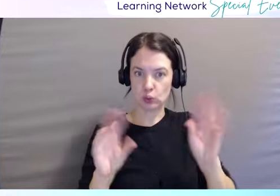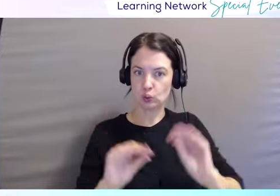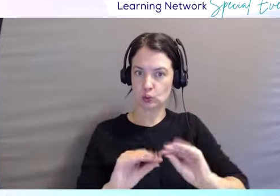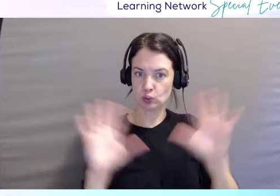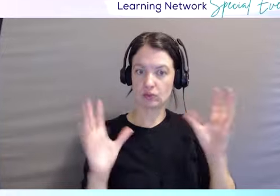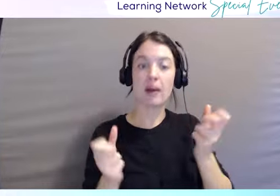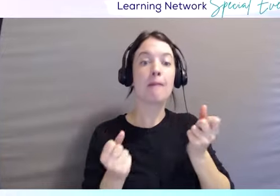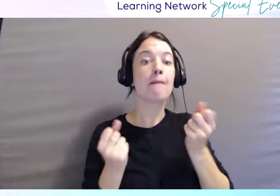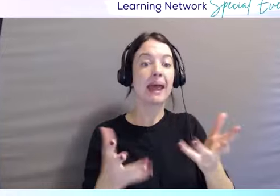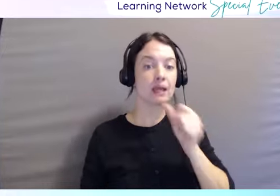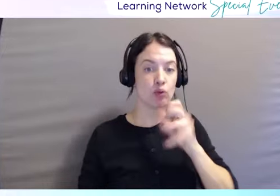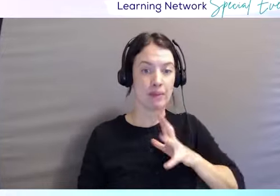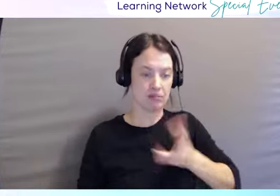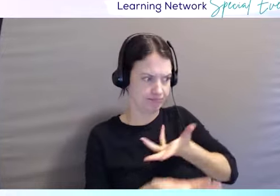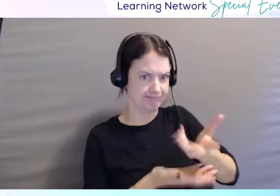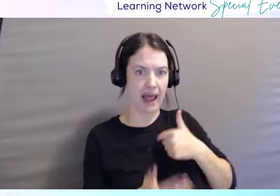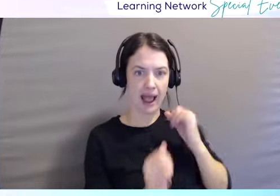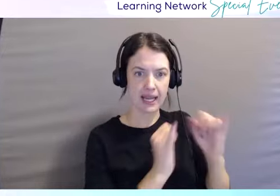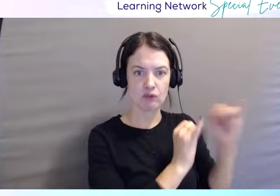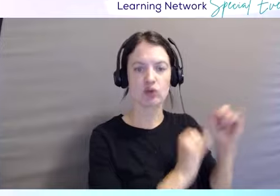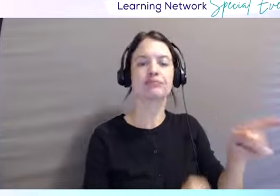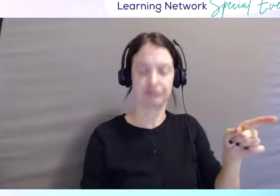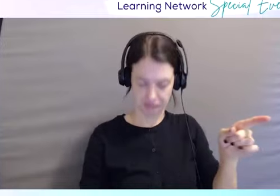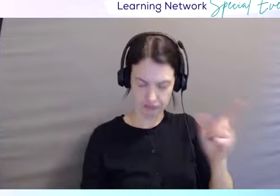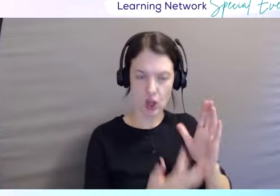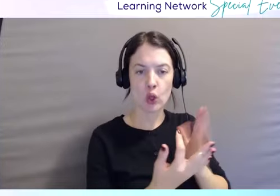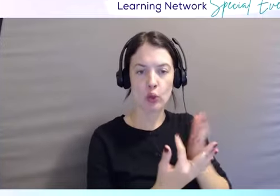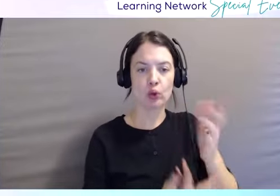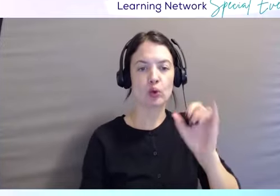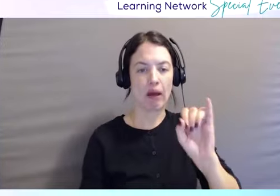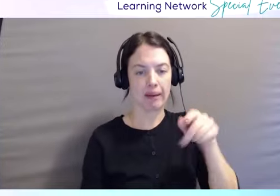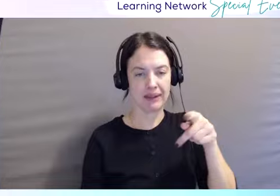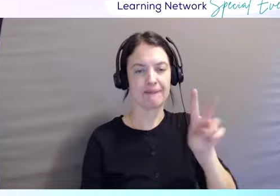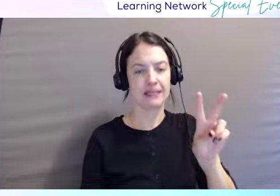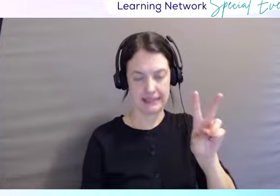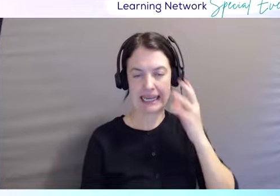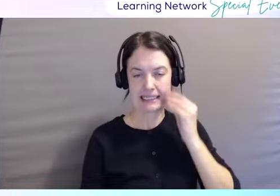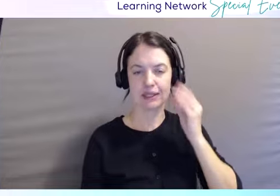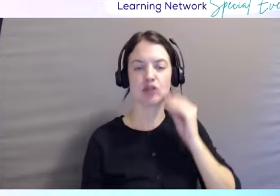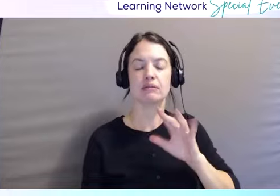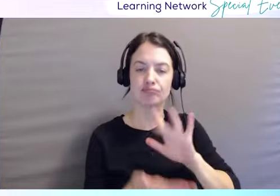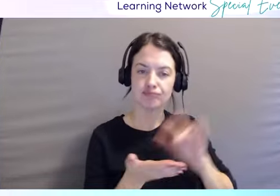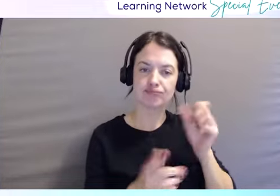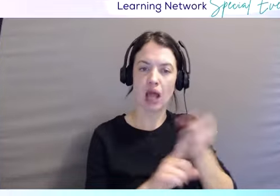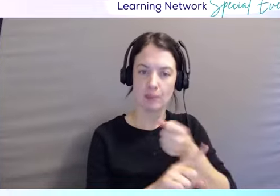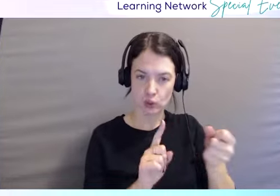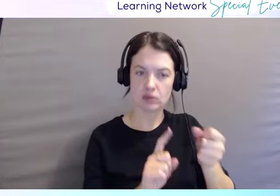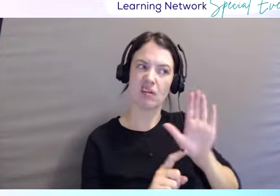partner violence. And many of them spoke about how smoking